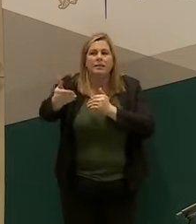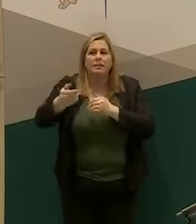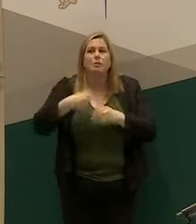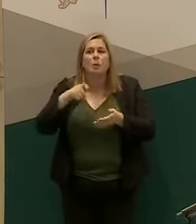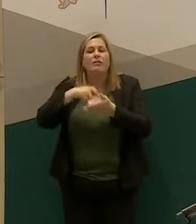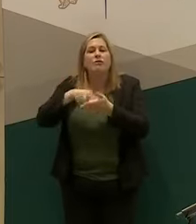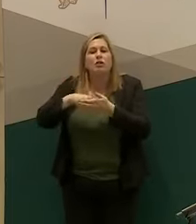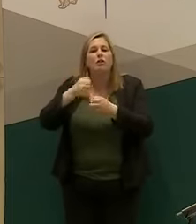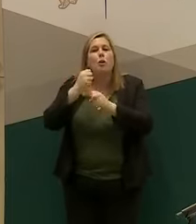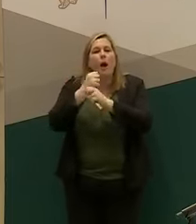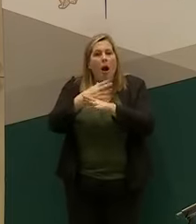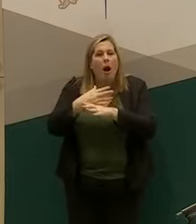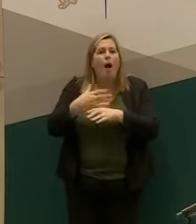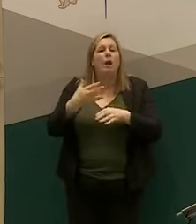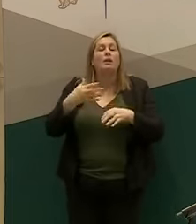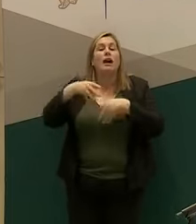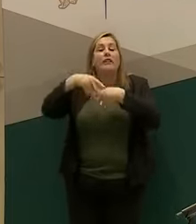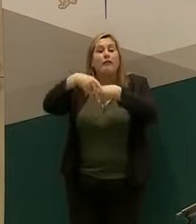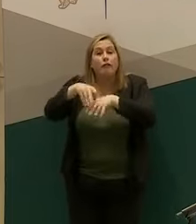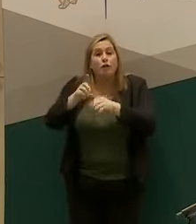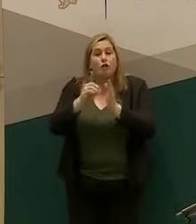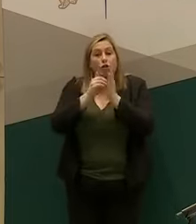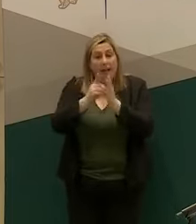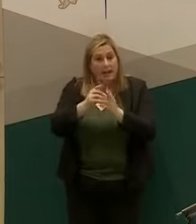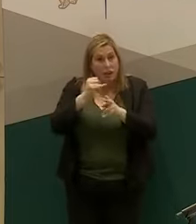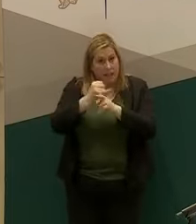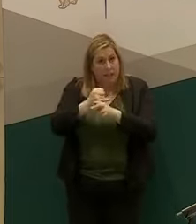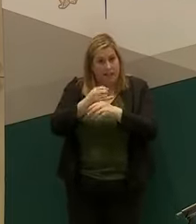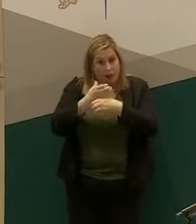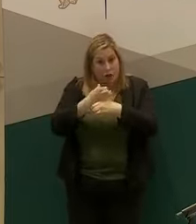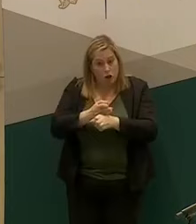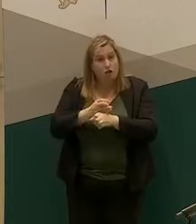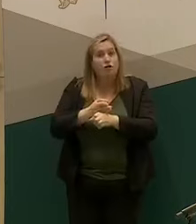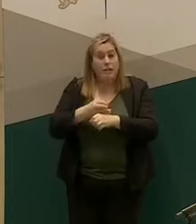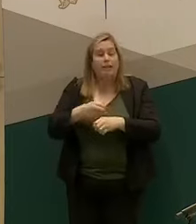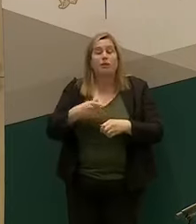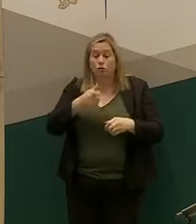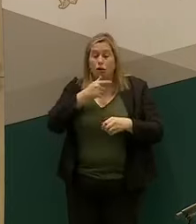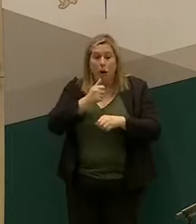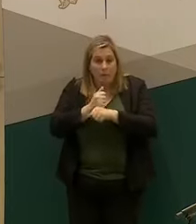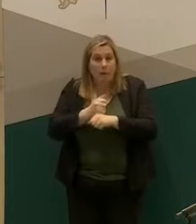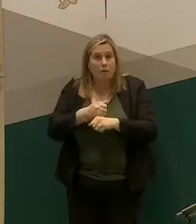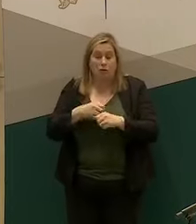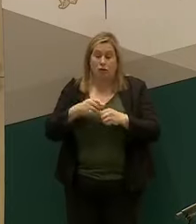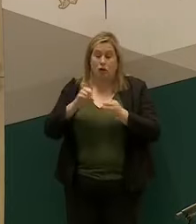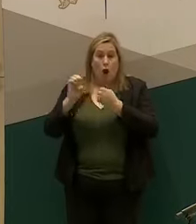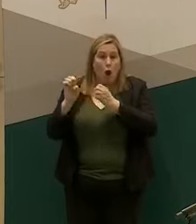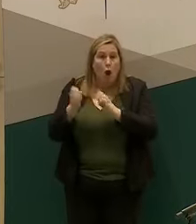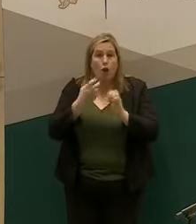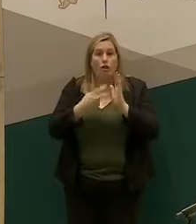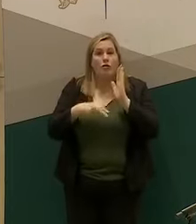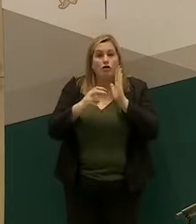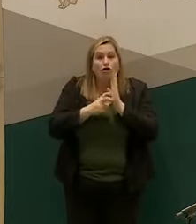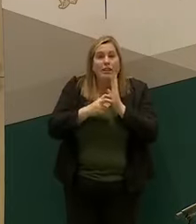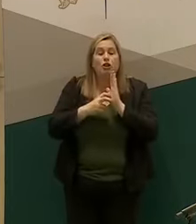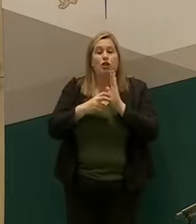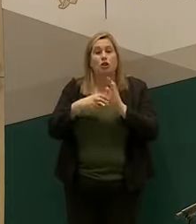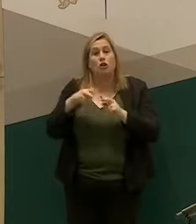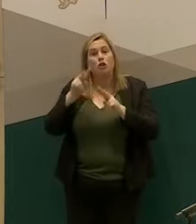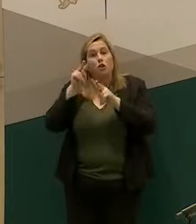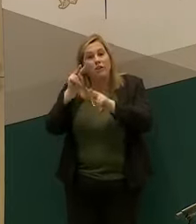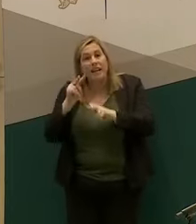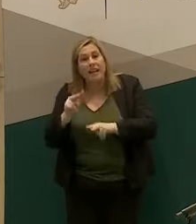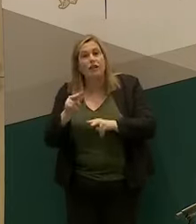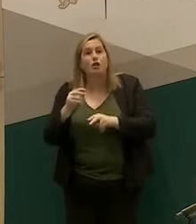country to raise with them the importance, with families even at this difficult and sensitive time, the importance of early registration and notification of these deaths to the